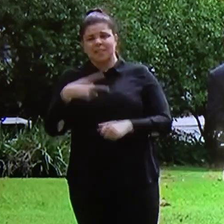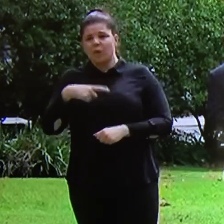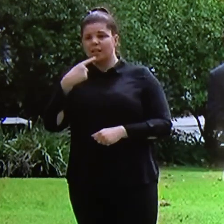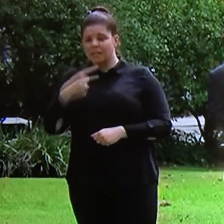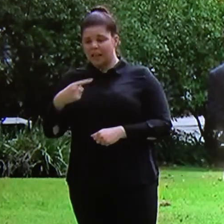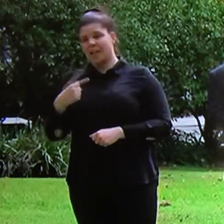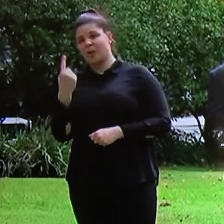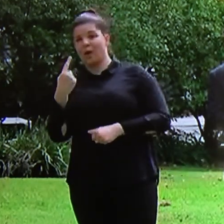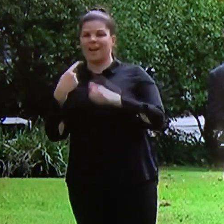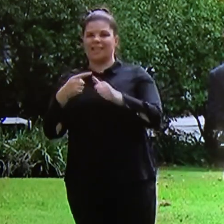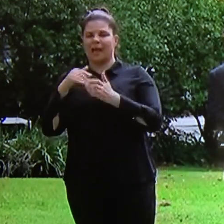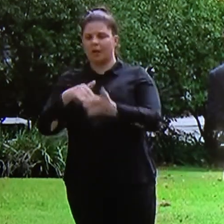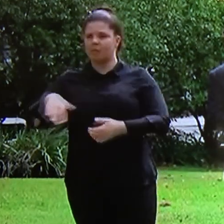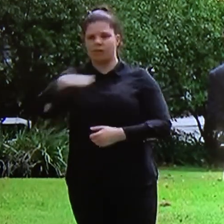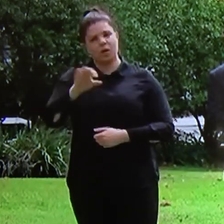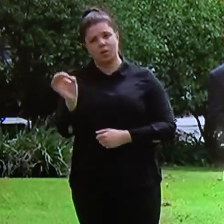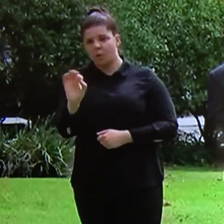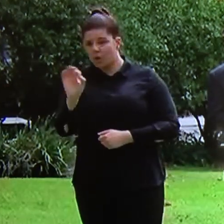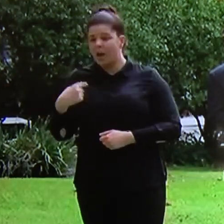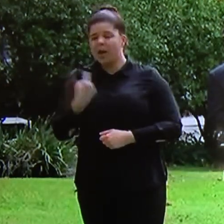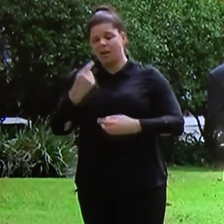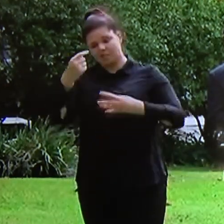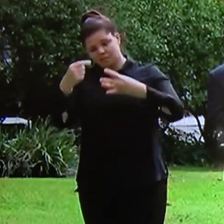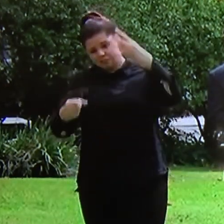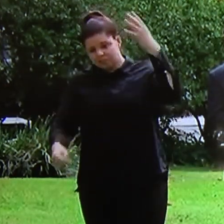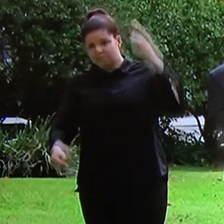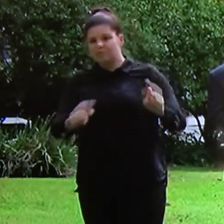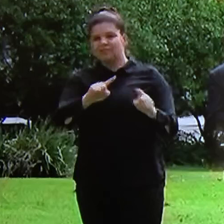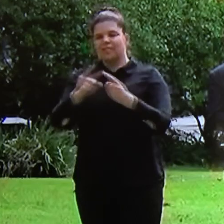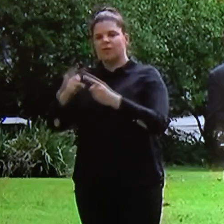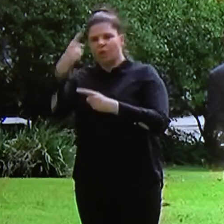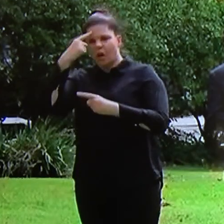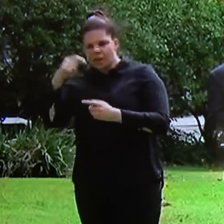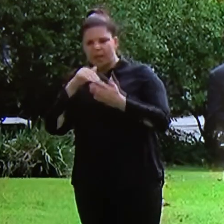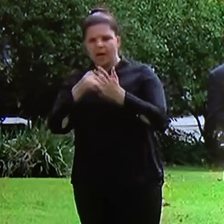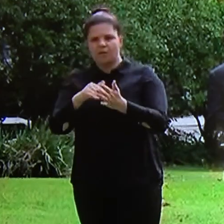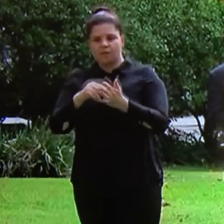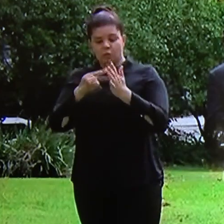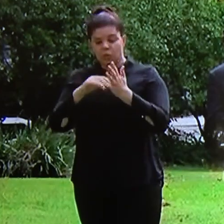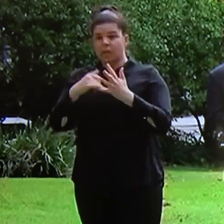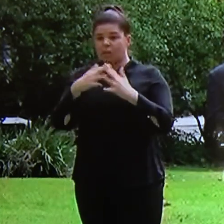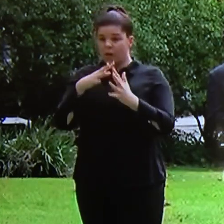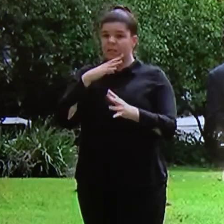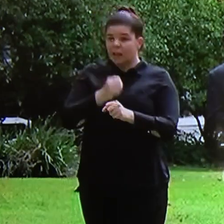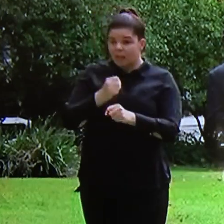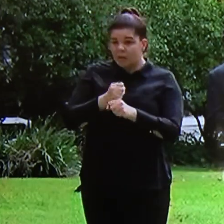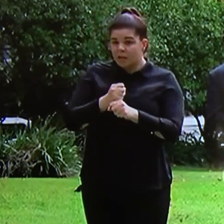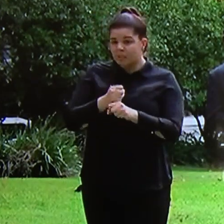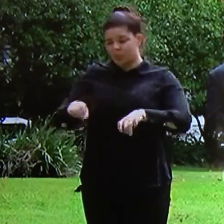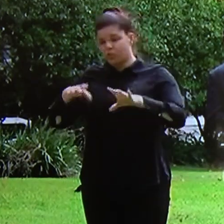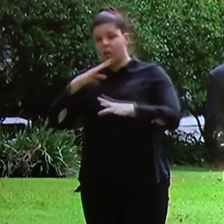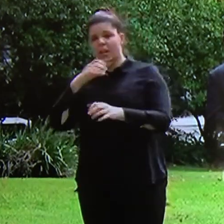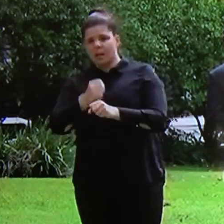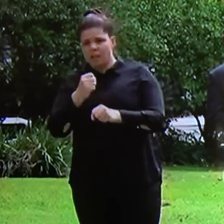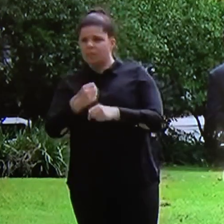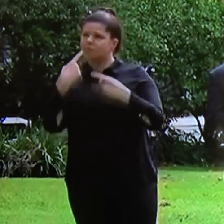one-size-fits-all approach. There are numerous measures that the New South Wales Government and the Commonwealth governments have released which provide support